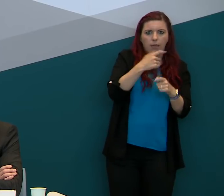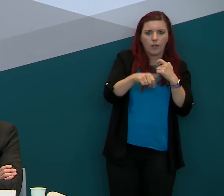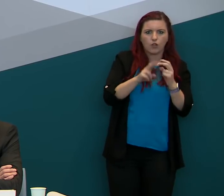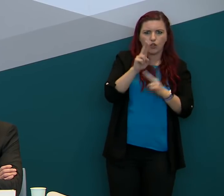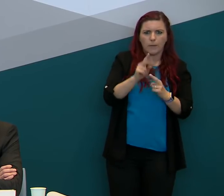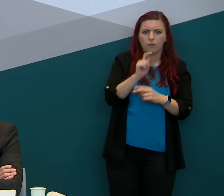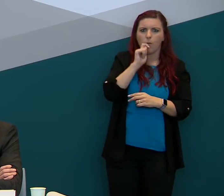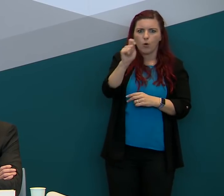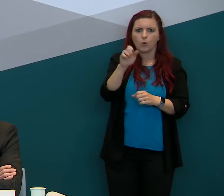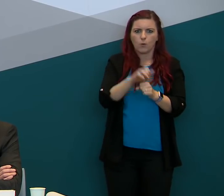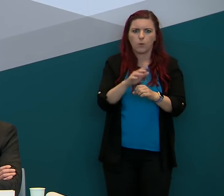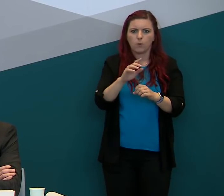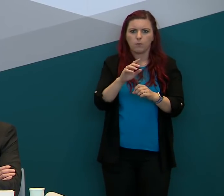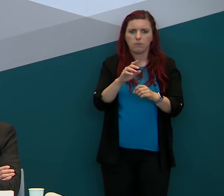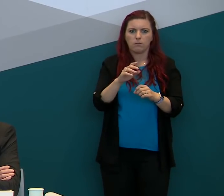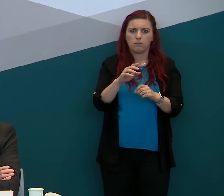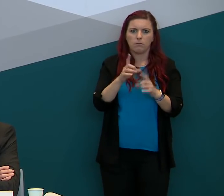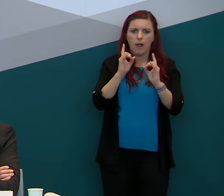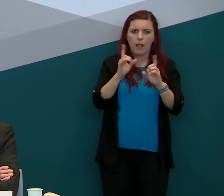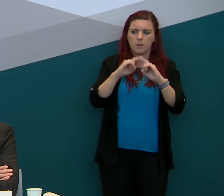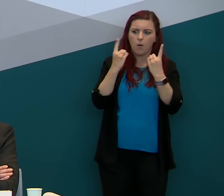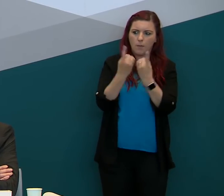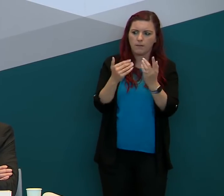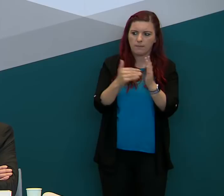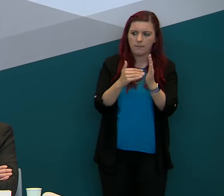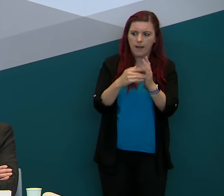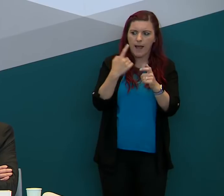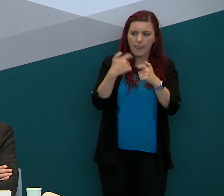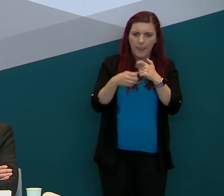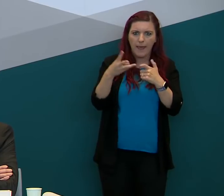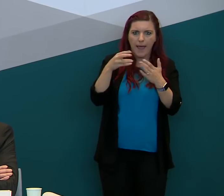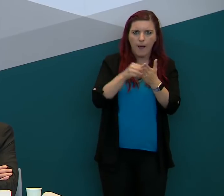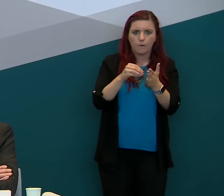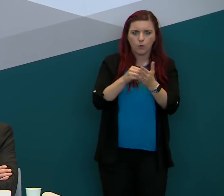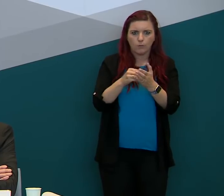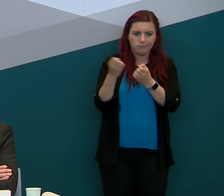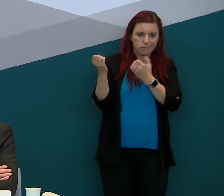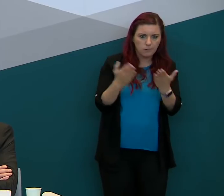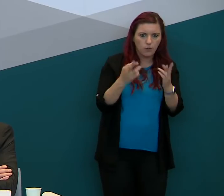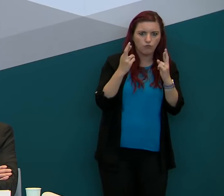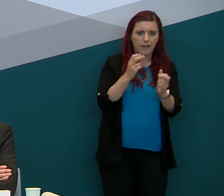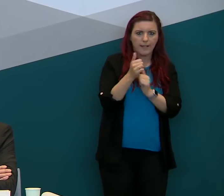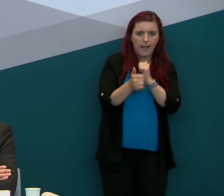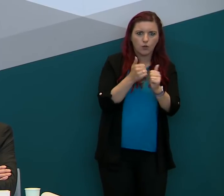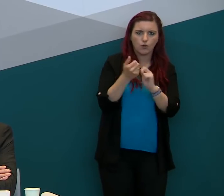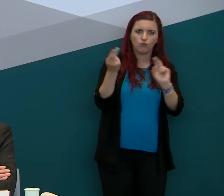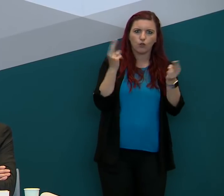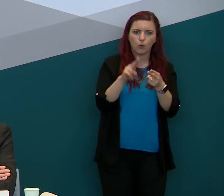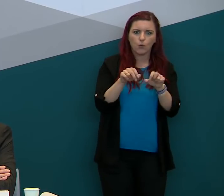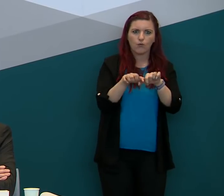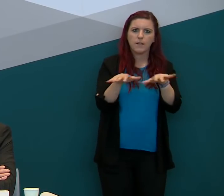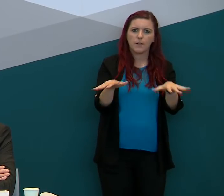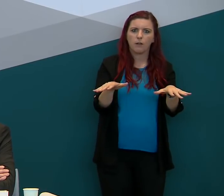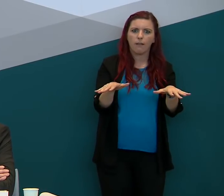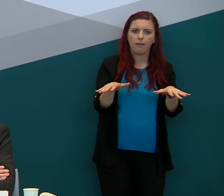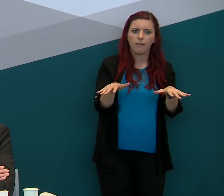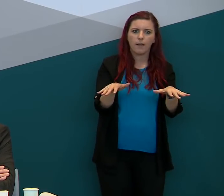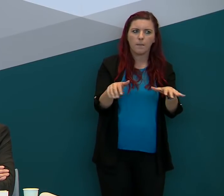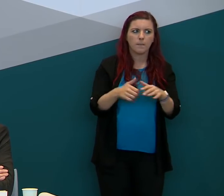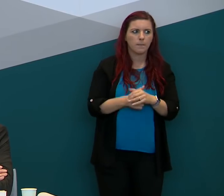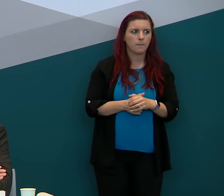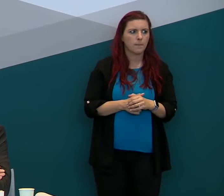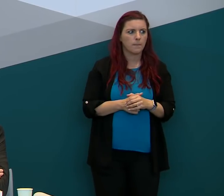departments to instigate the actions necessary to reduce transmission wherever that may be, including in a home care setting.